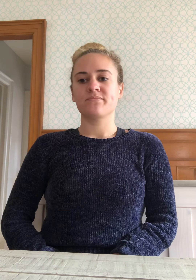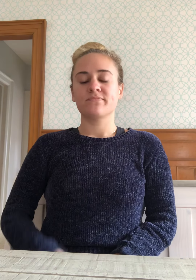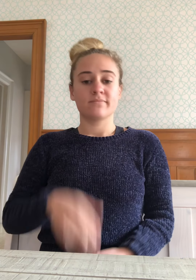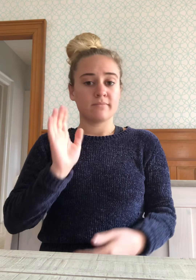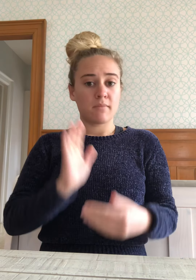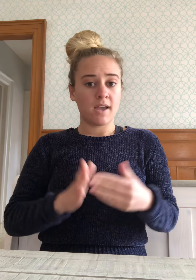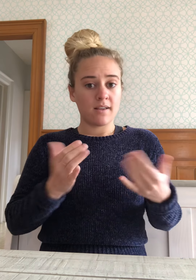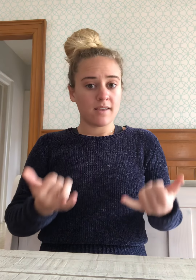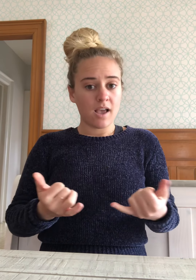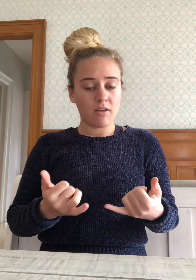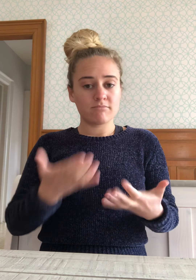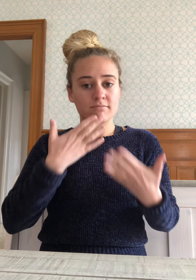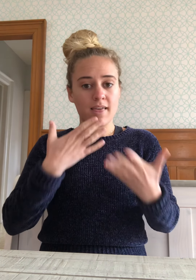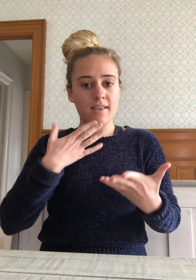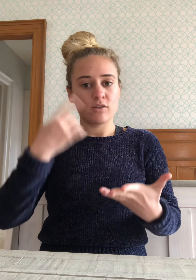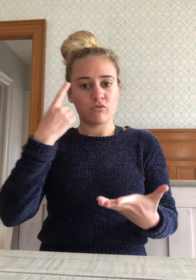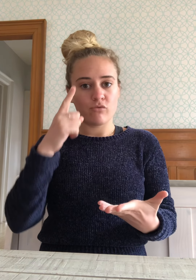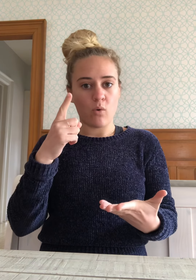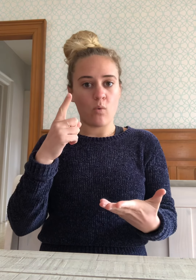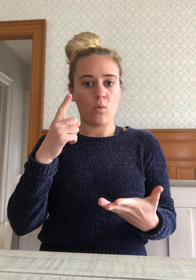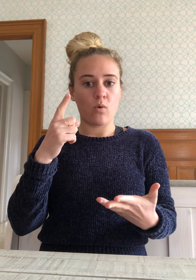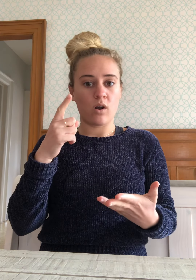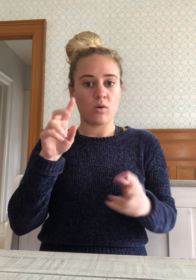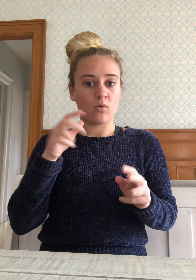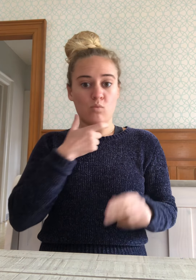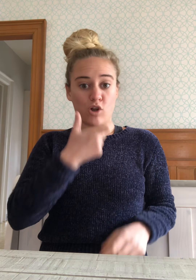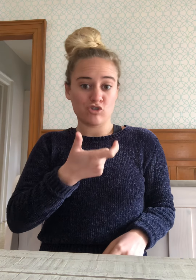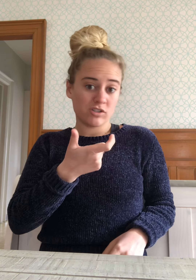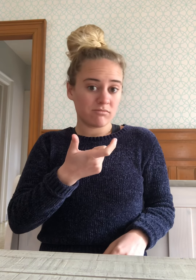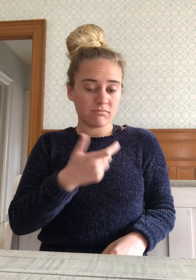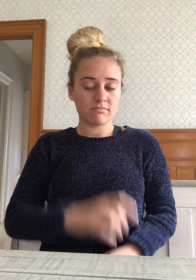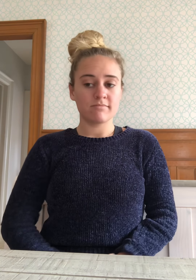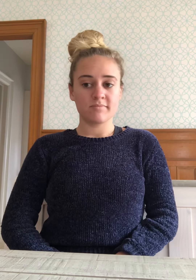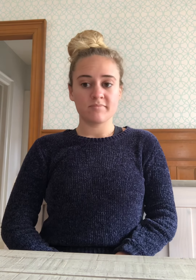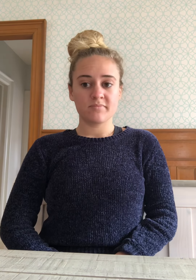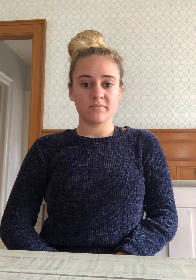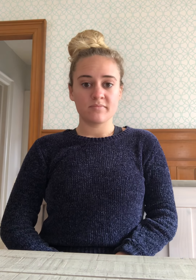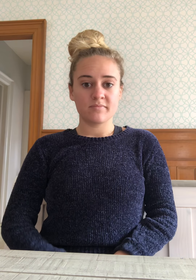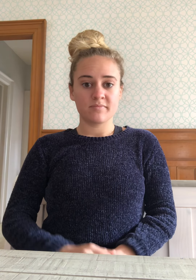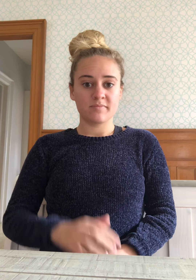Thanks for viewing this. Goodbye.